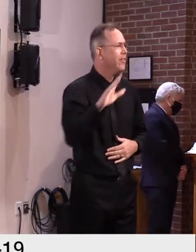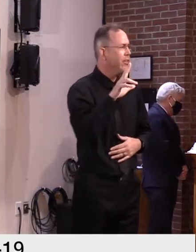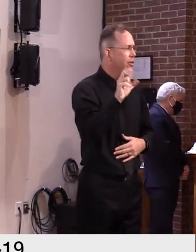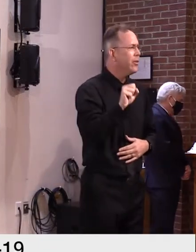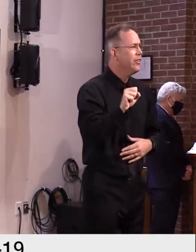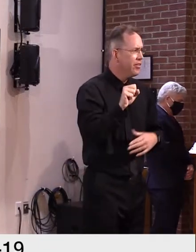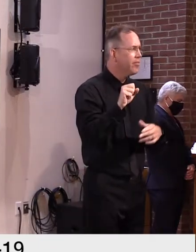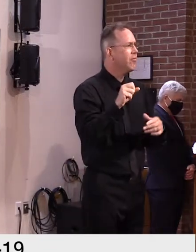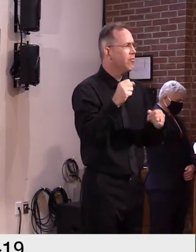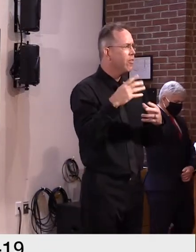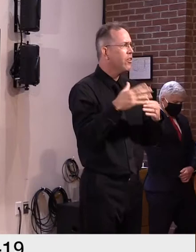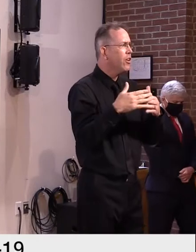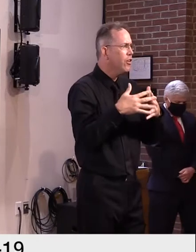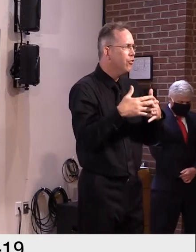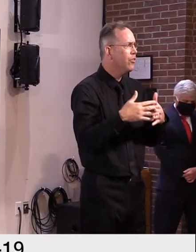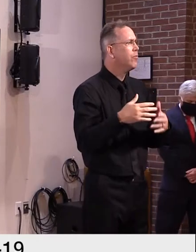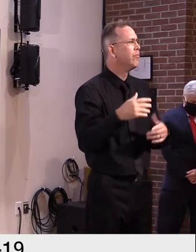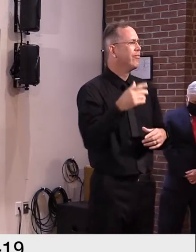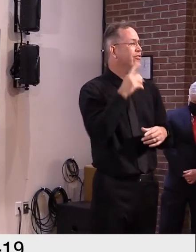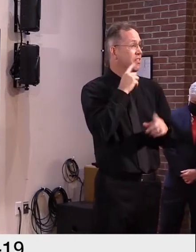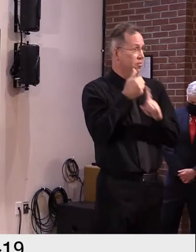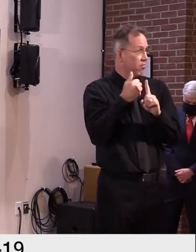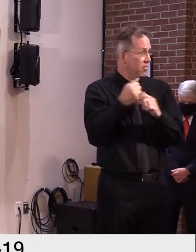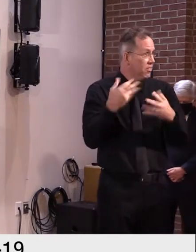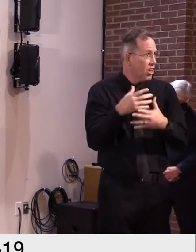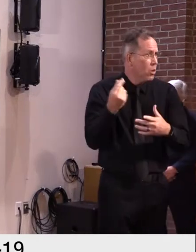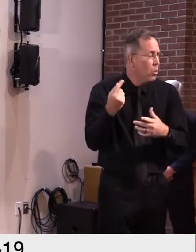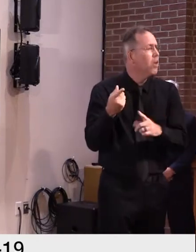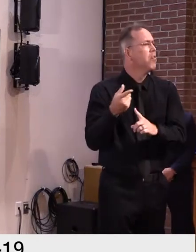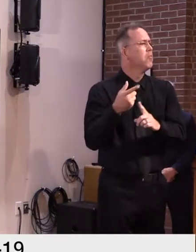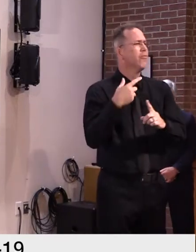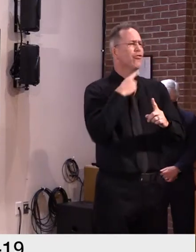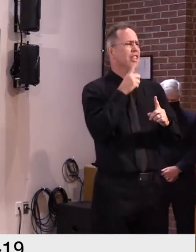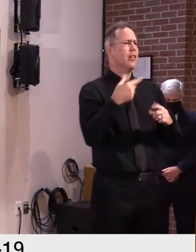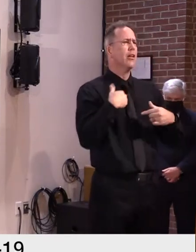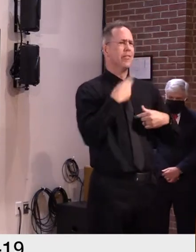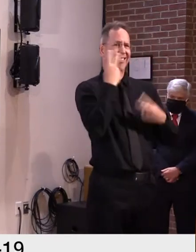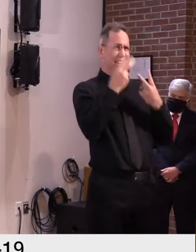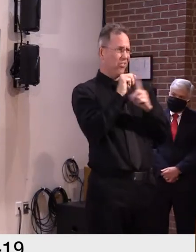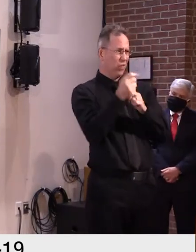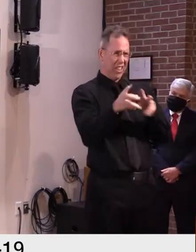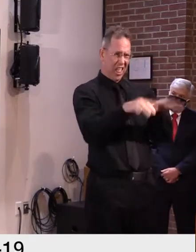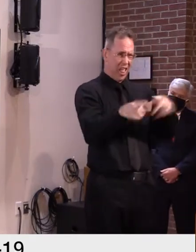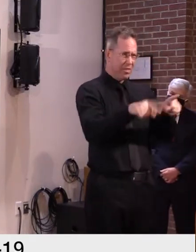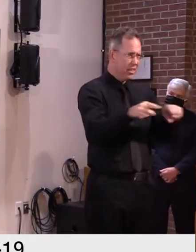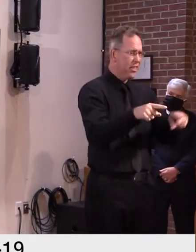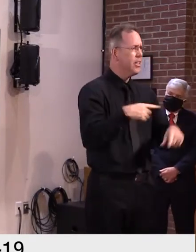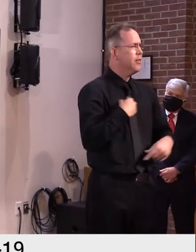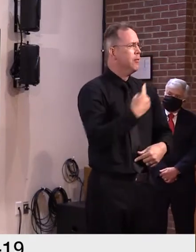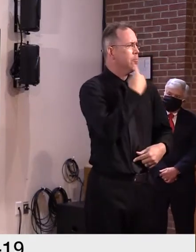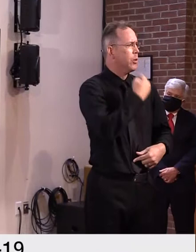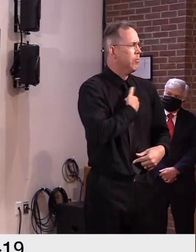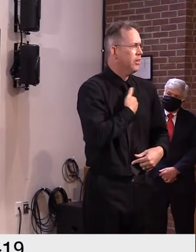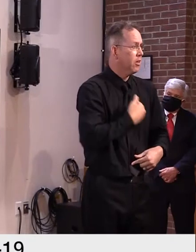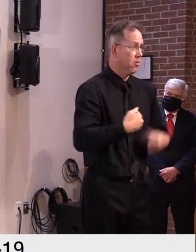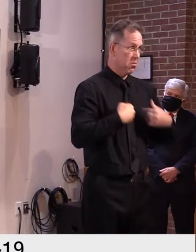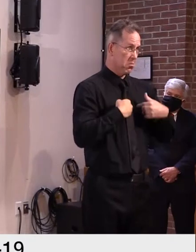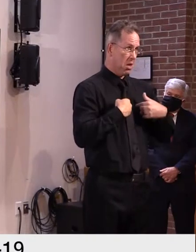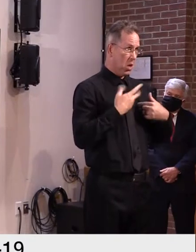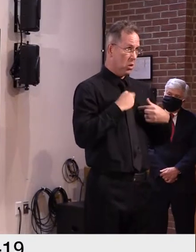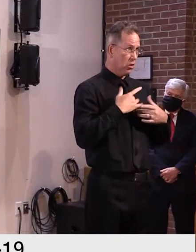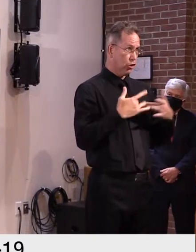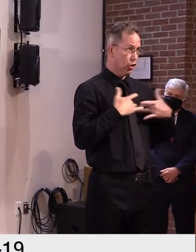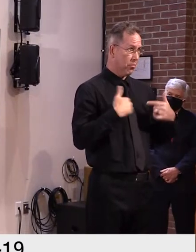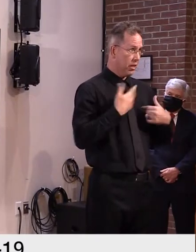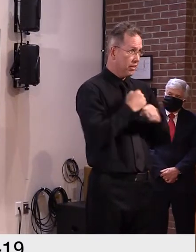role models we have, and it's just disappointing. But for my own safety, I feel I'm in good hands. I